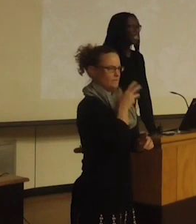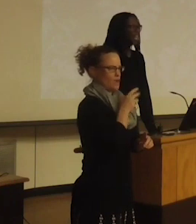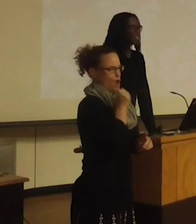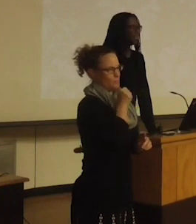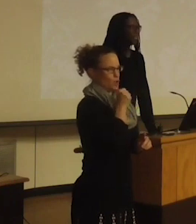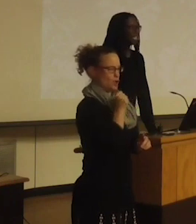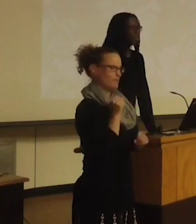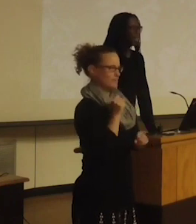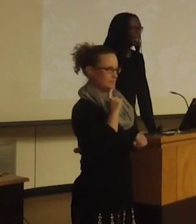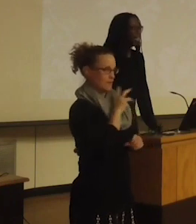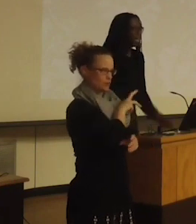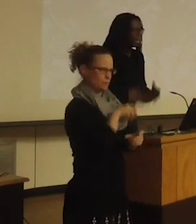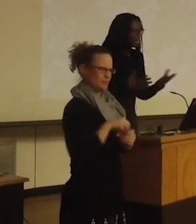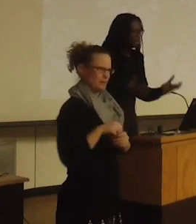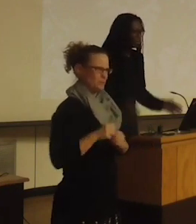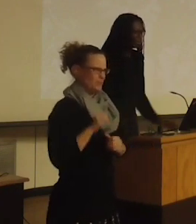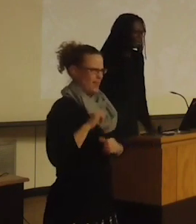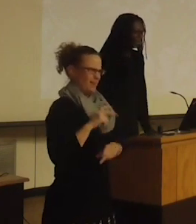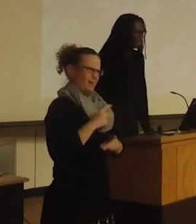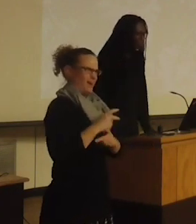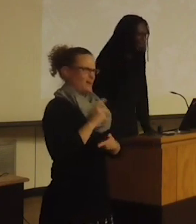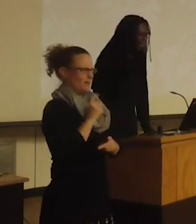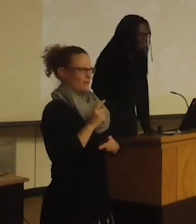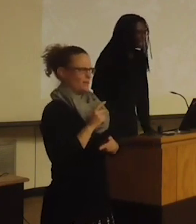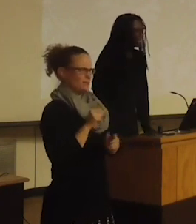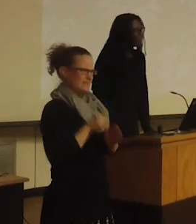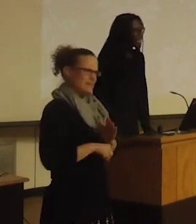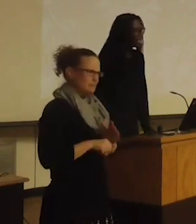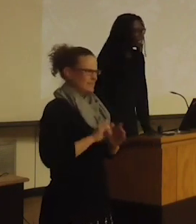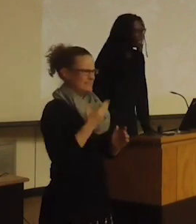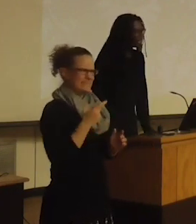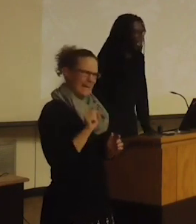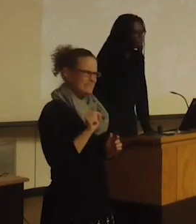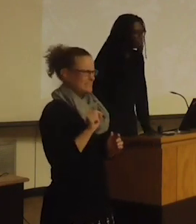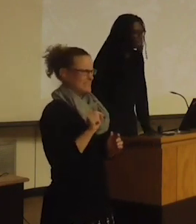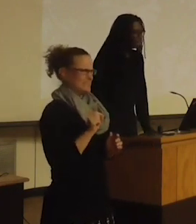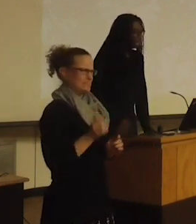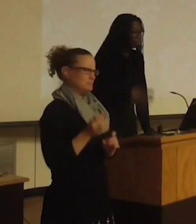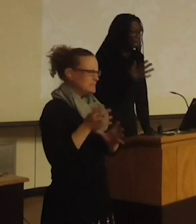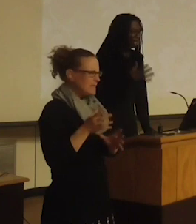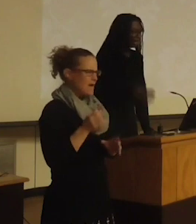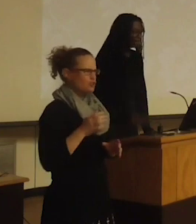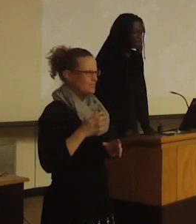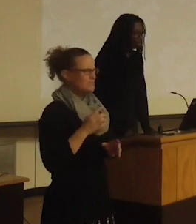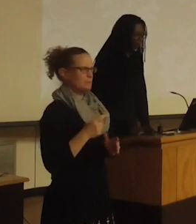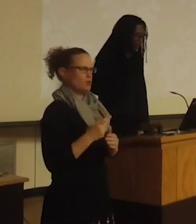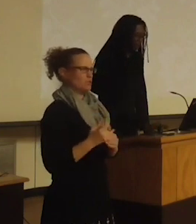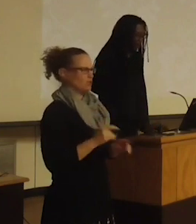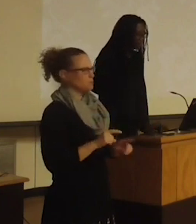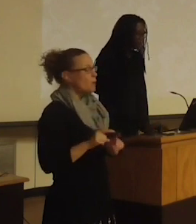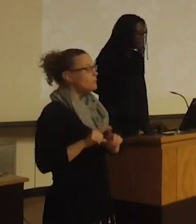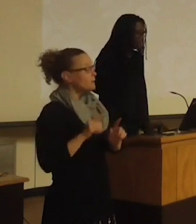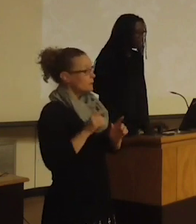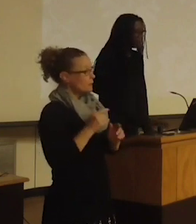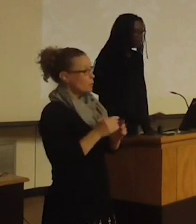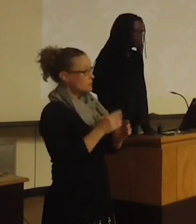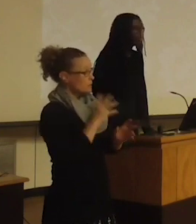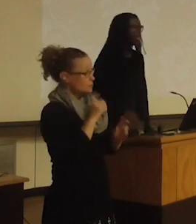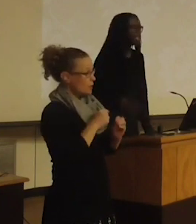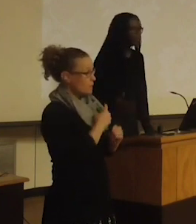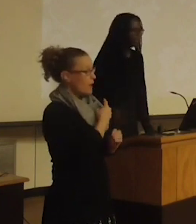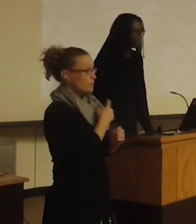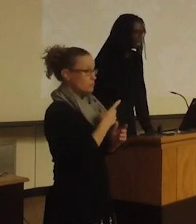Girl Fitness actually participating in this type of, like, deeply sexist and misogynistic like project as well, but it goes on to talk about